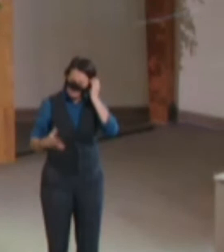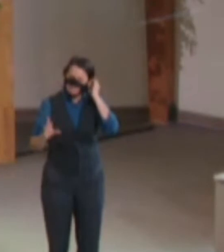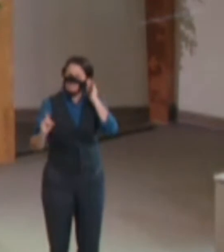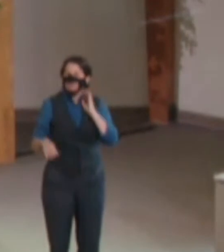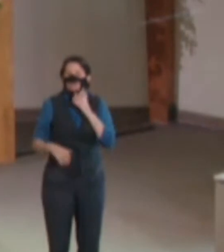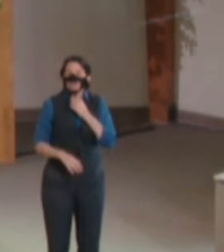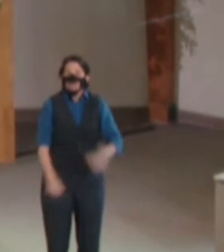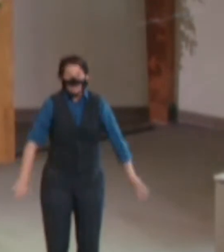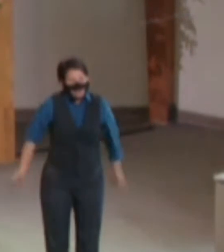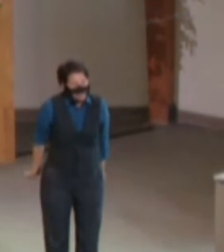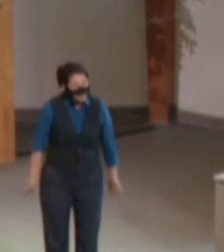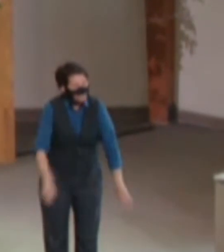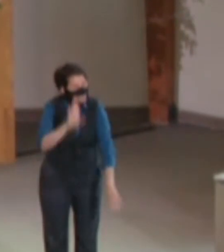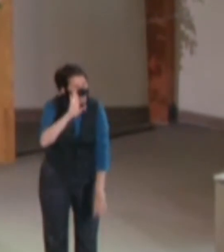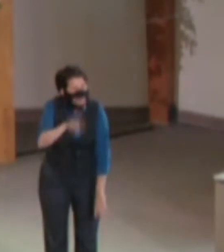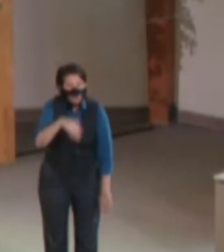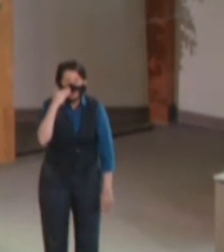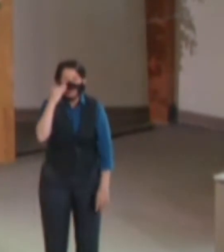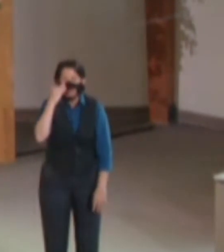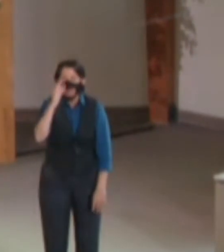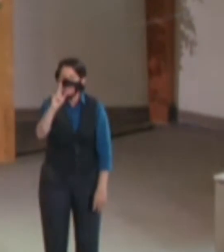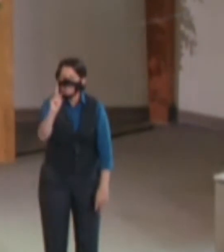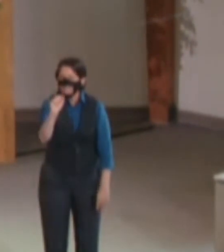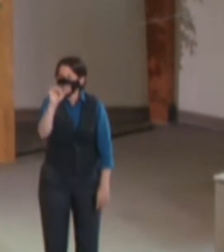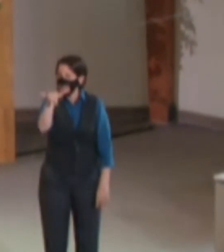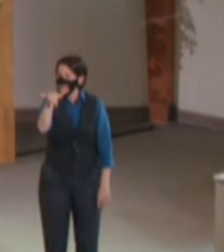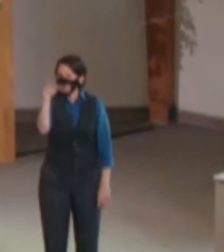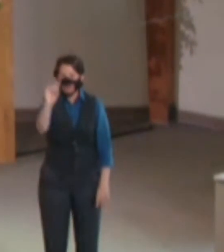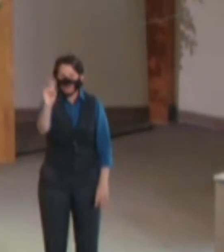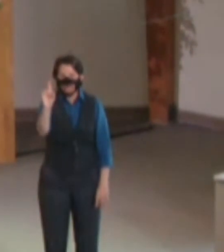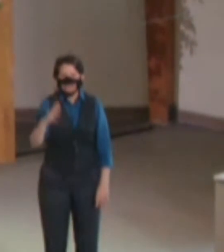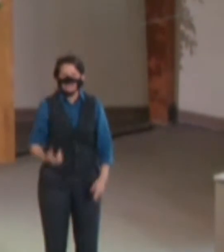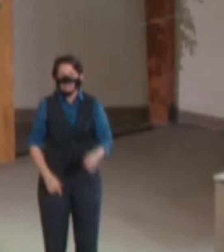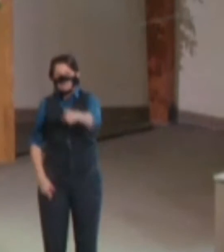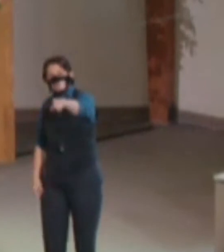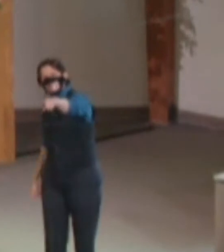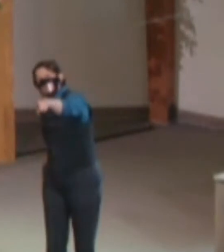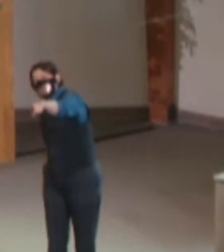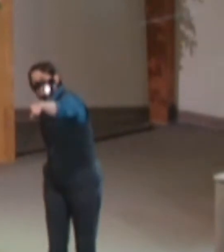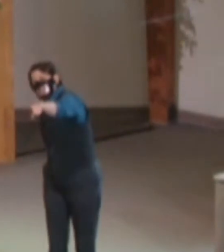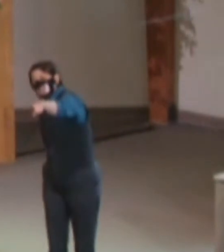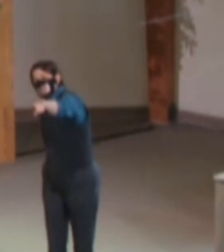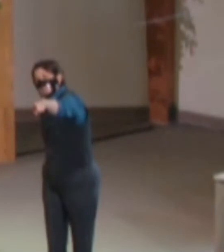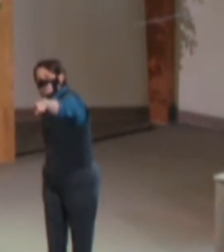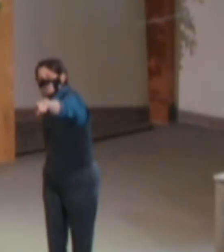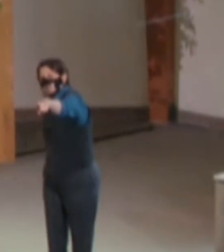Did you know? Kay, where are you? Kay, where are you? Did she leave?